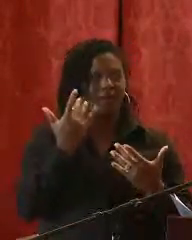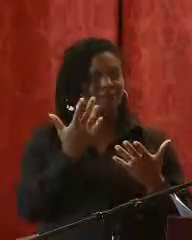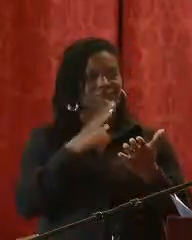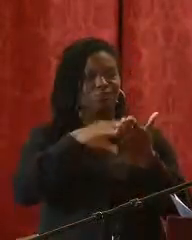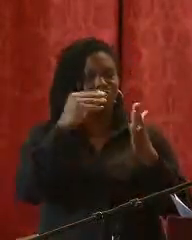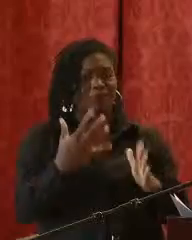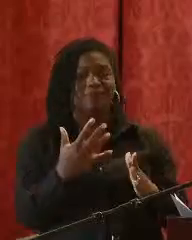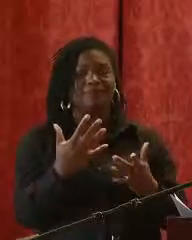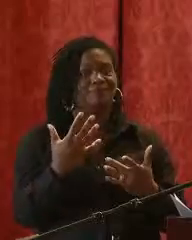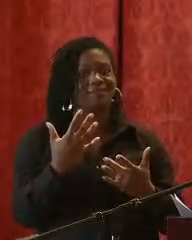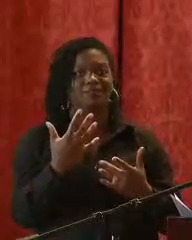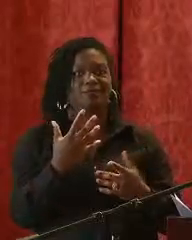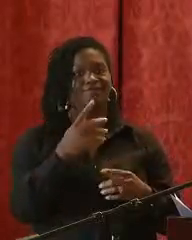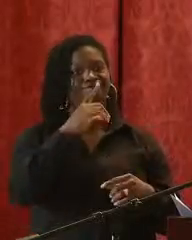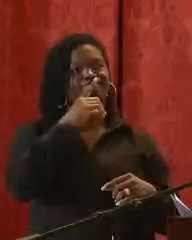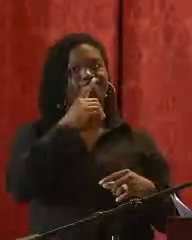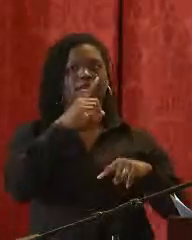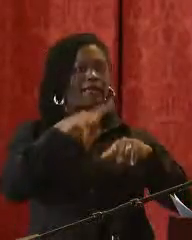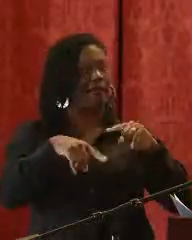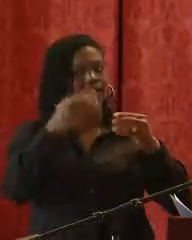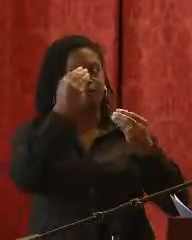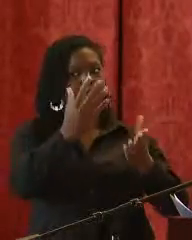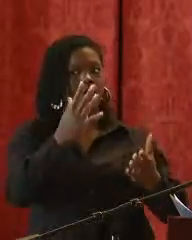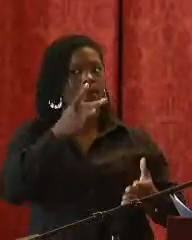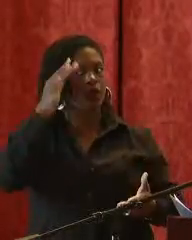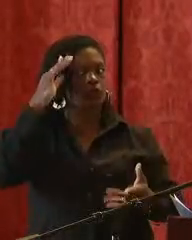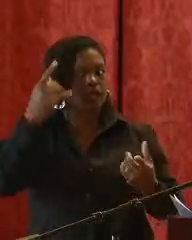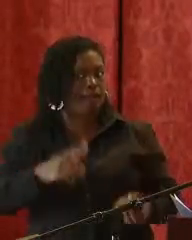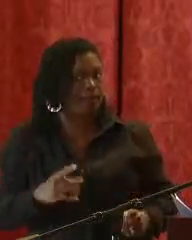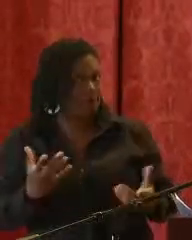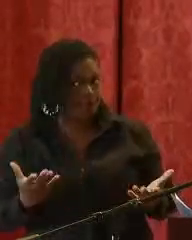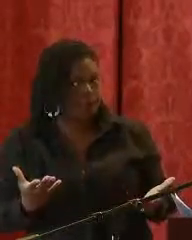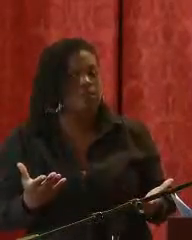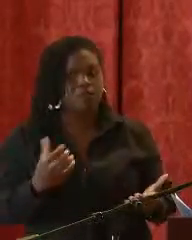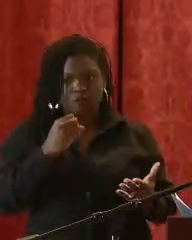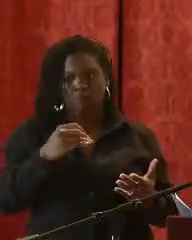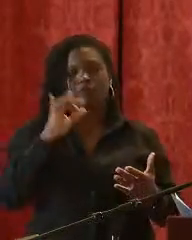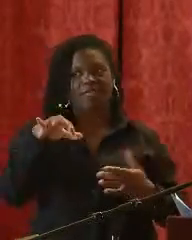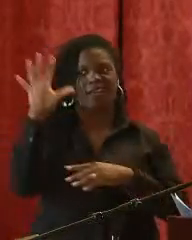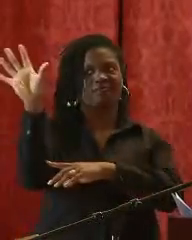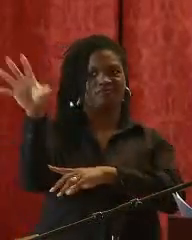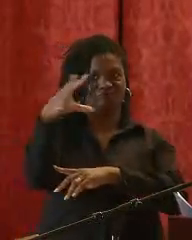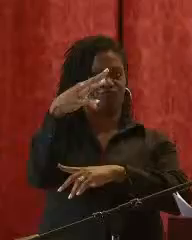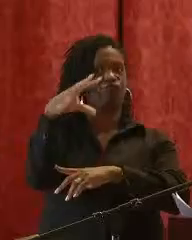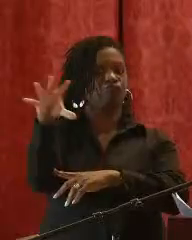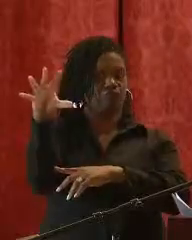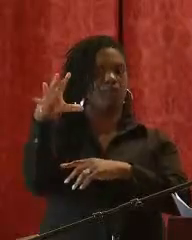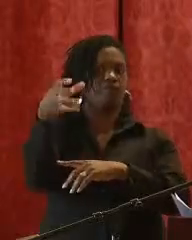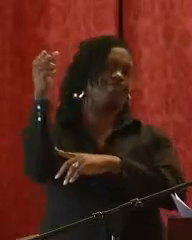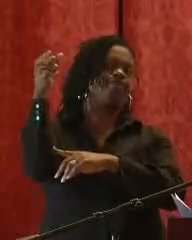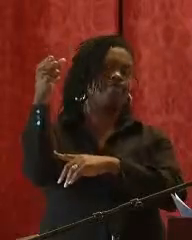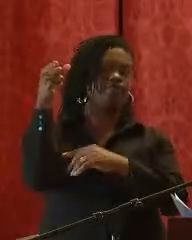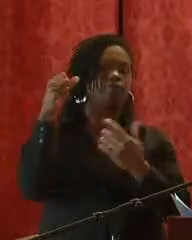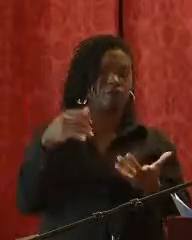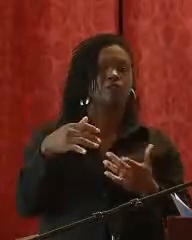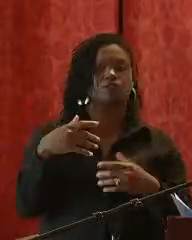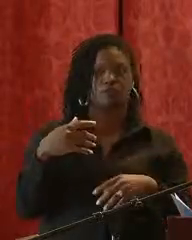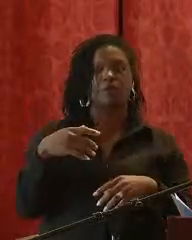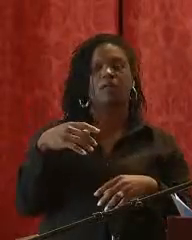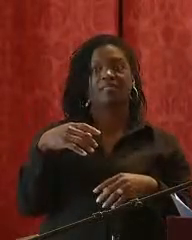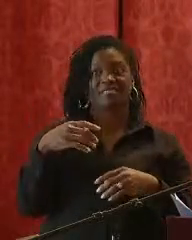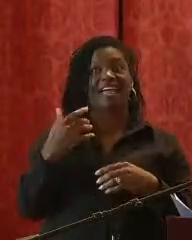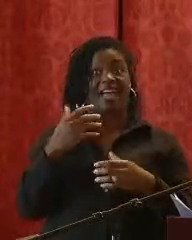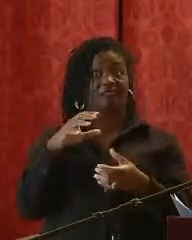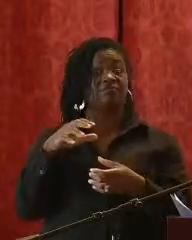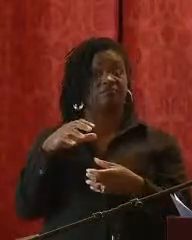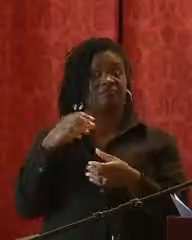their parents what happened at school today. This year, Kathleen worked with legislators to allocate $8 million